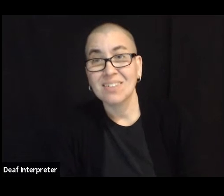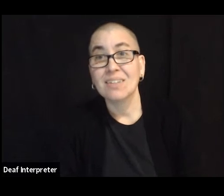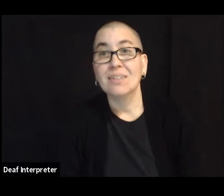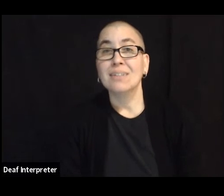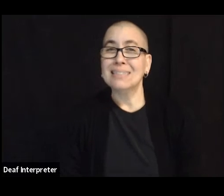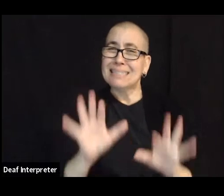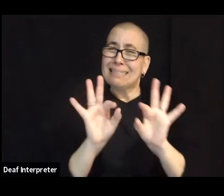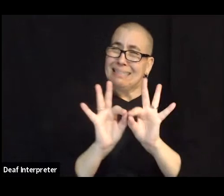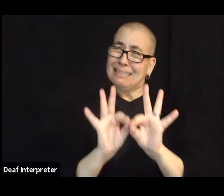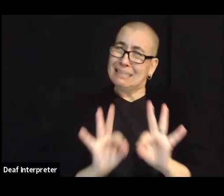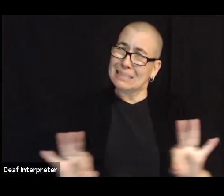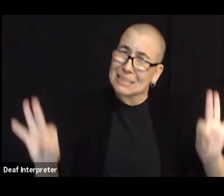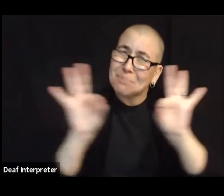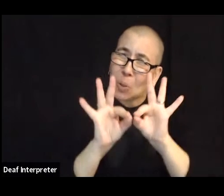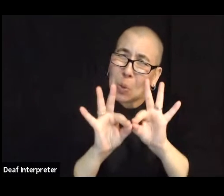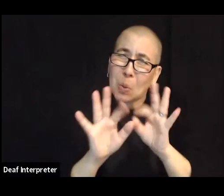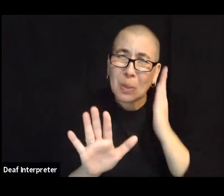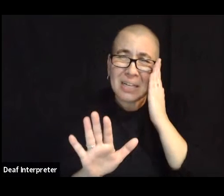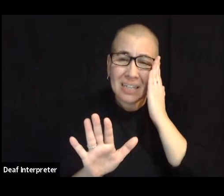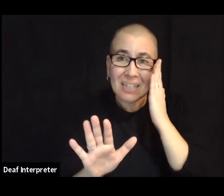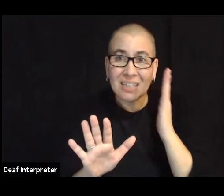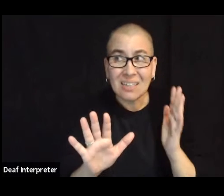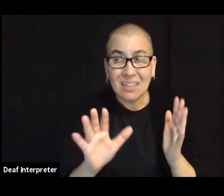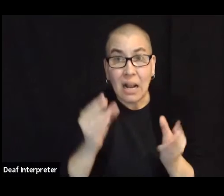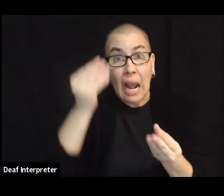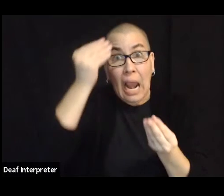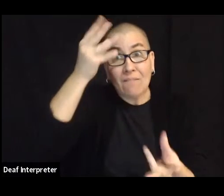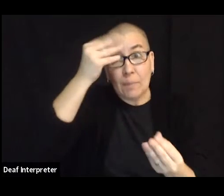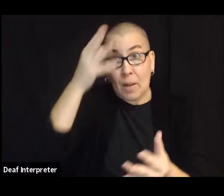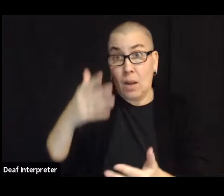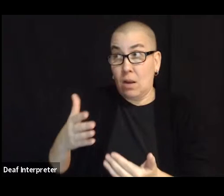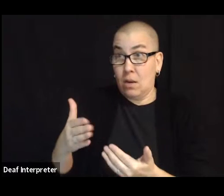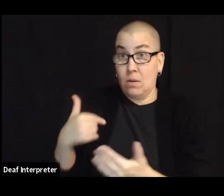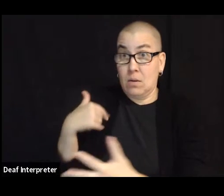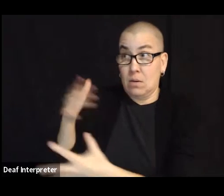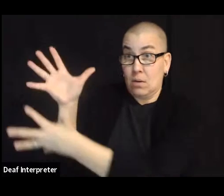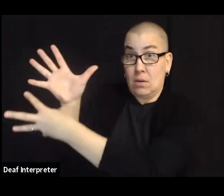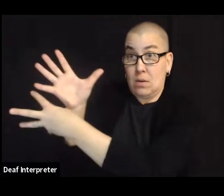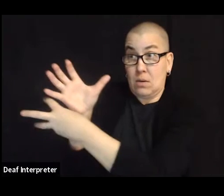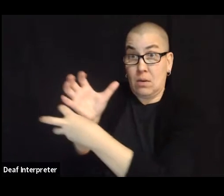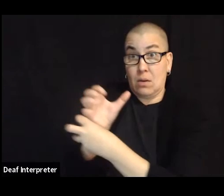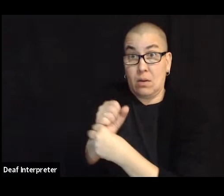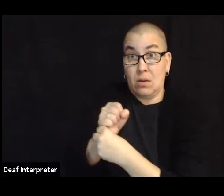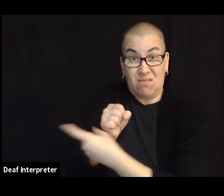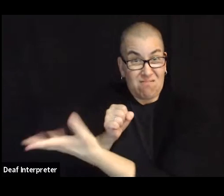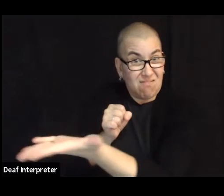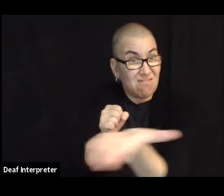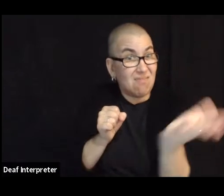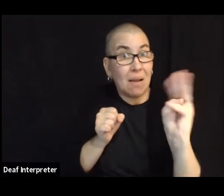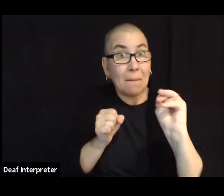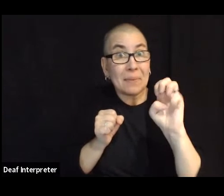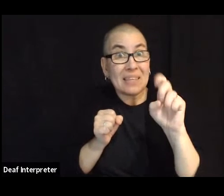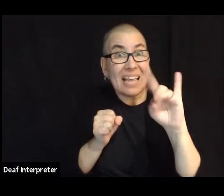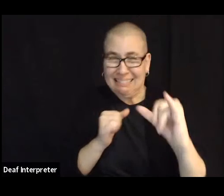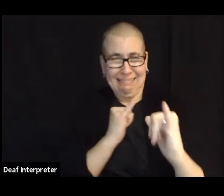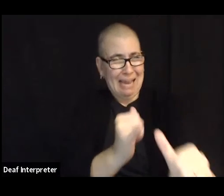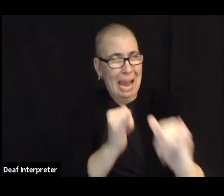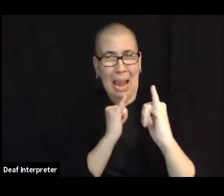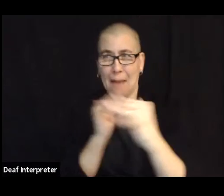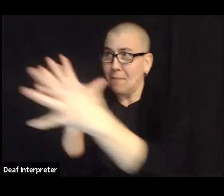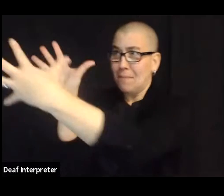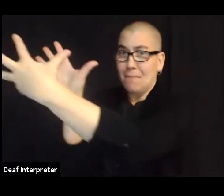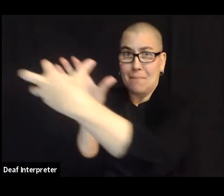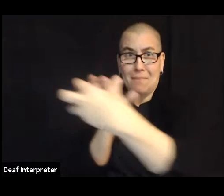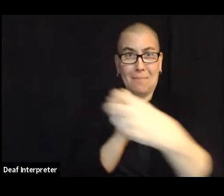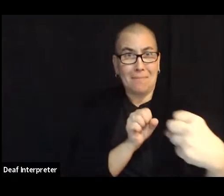is the information that was provided to the media. And while that's helpful, that is not sufficient level of